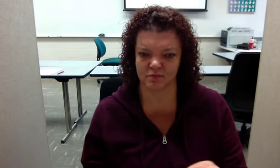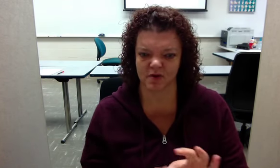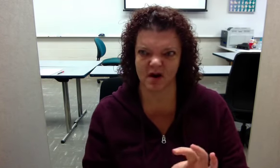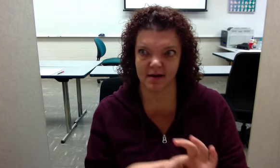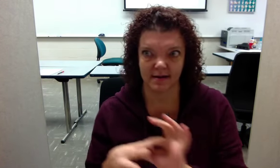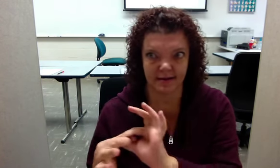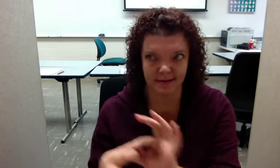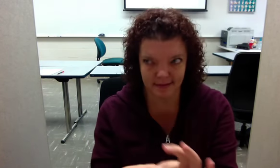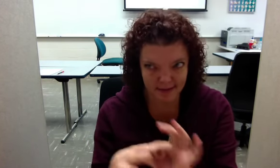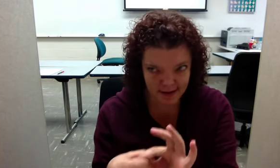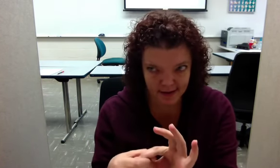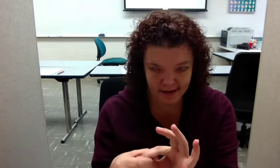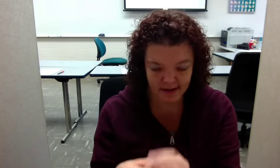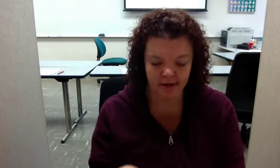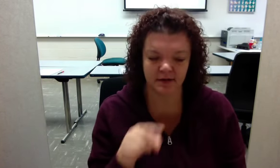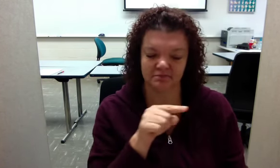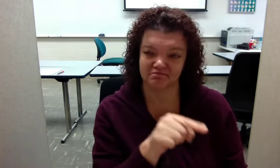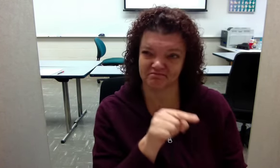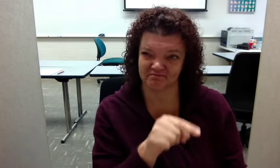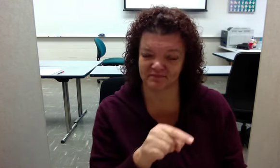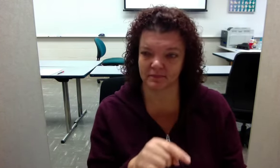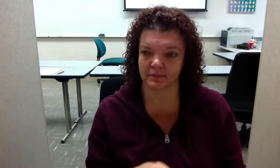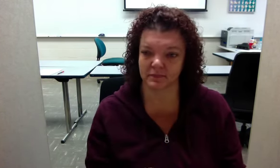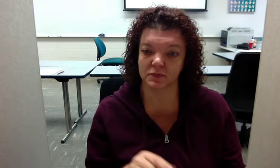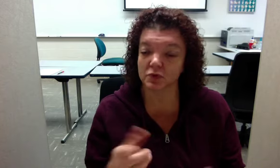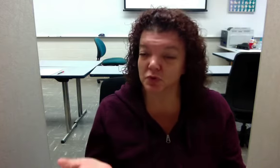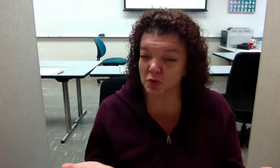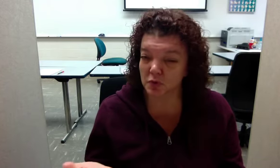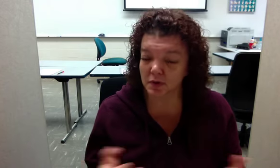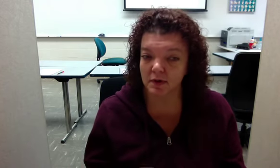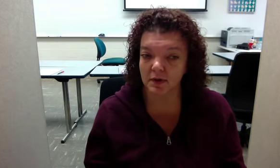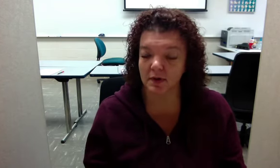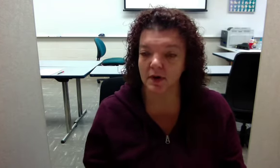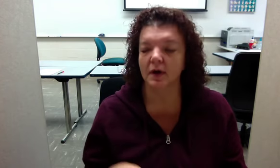Derek? Britain, right? So they supported Great Britain.